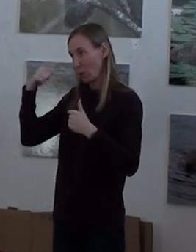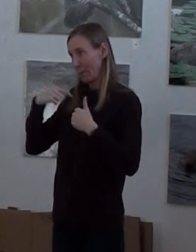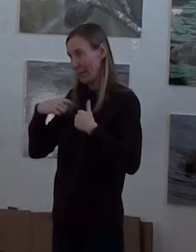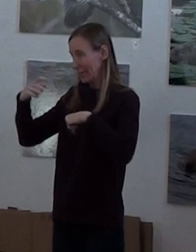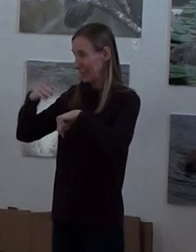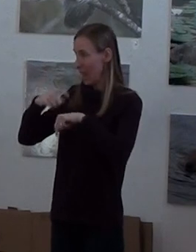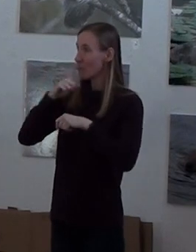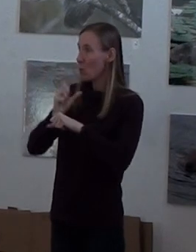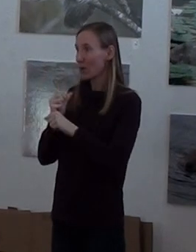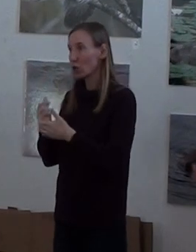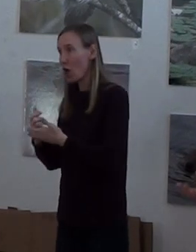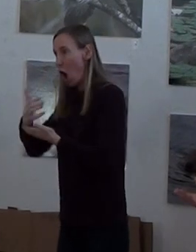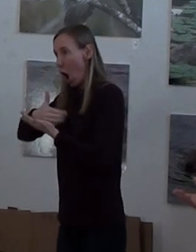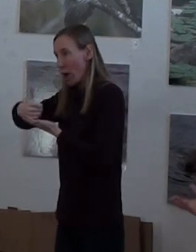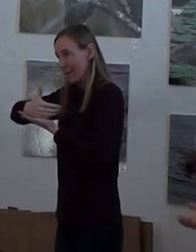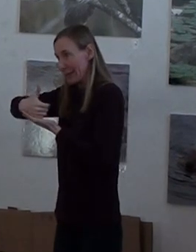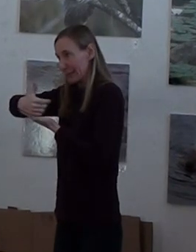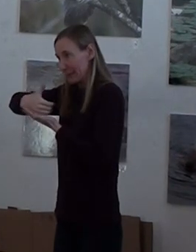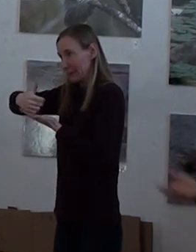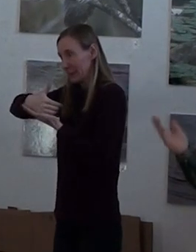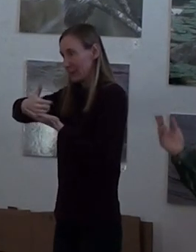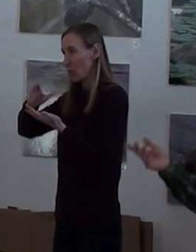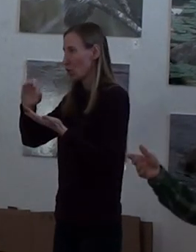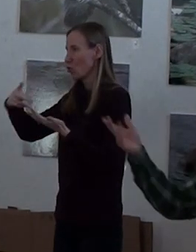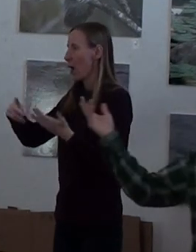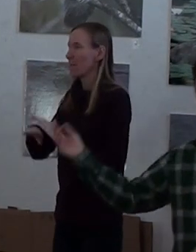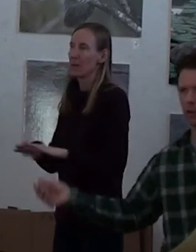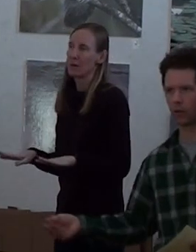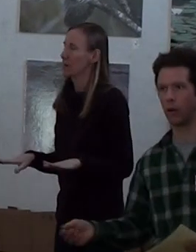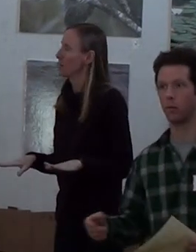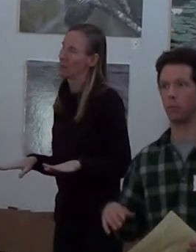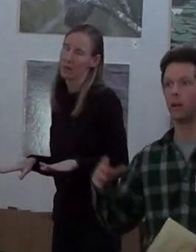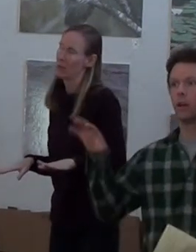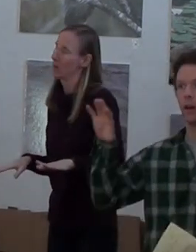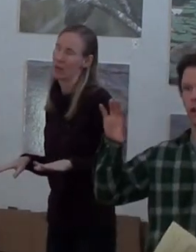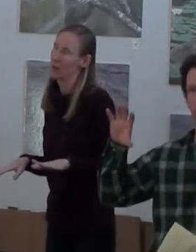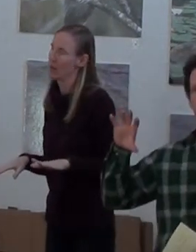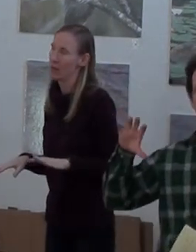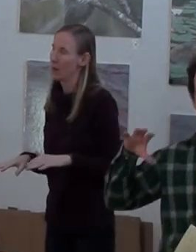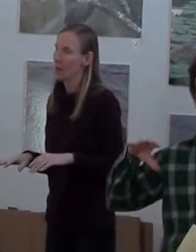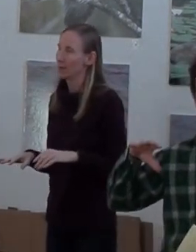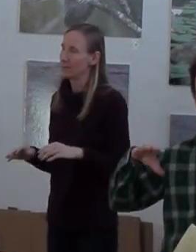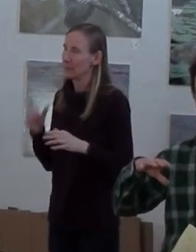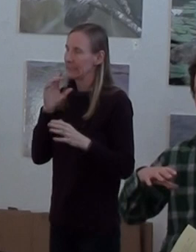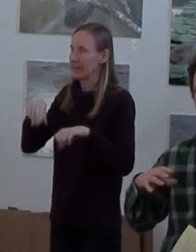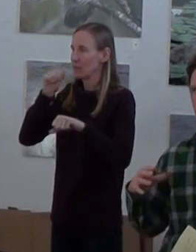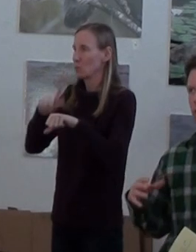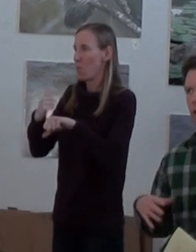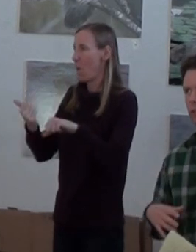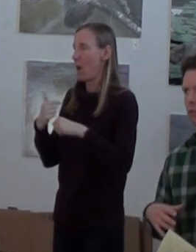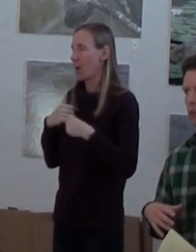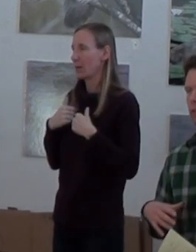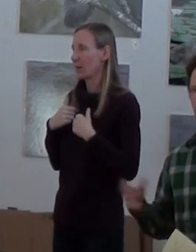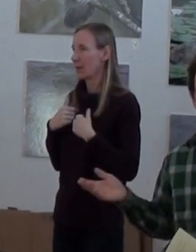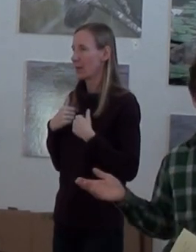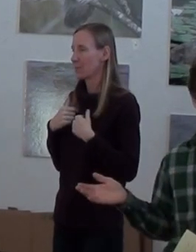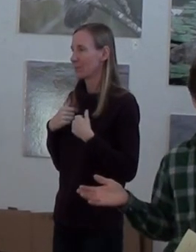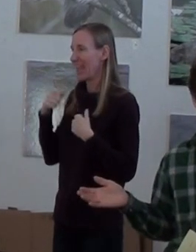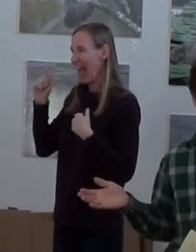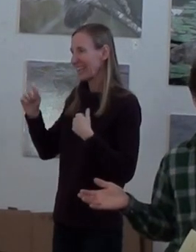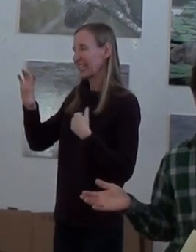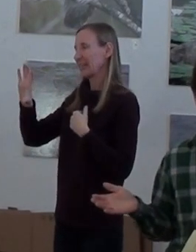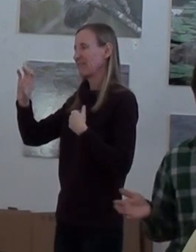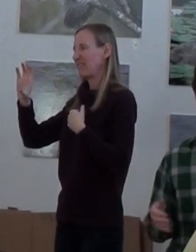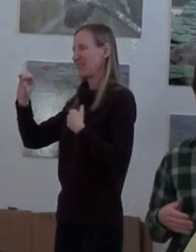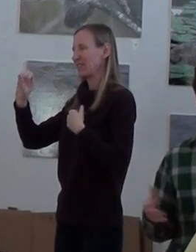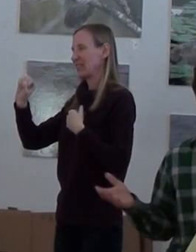for me to harvest the crop. To even get my equipment set up, I have pictures if we ever get around to them. I have to have at least like 50 supers